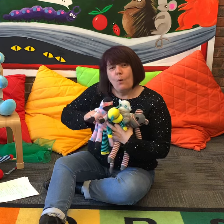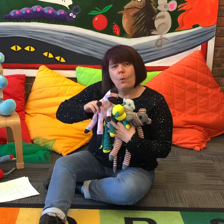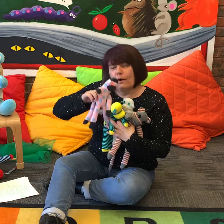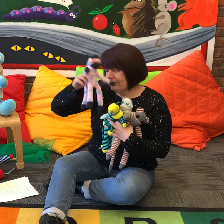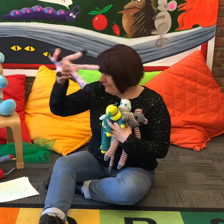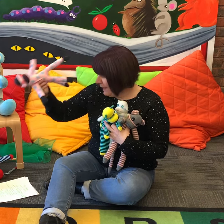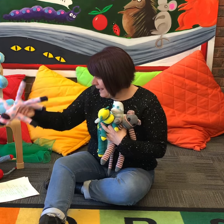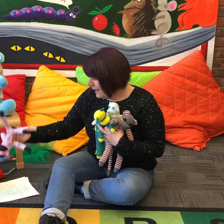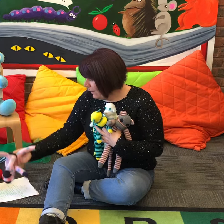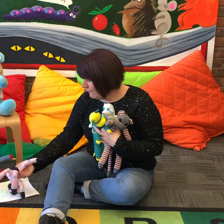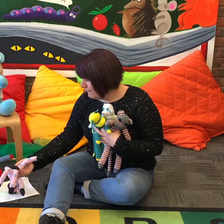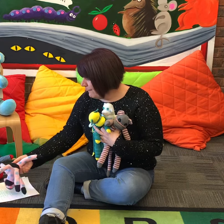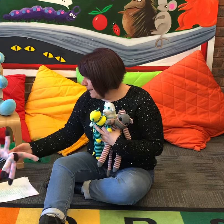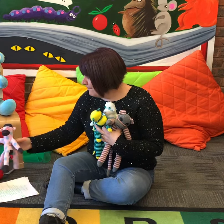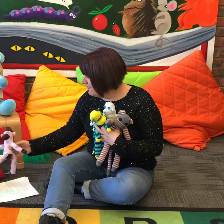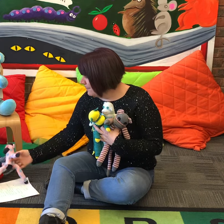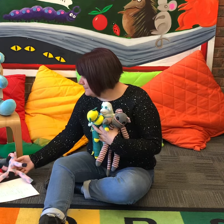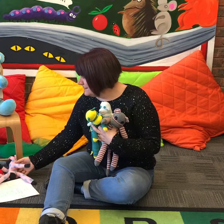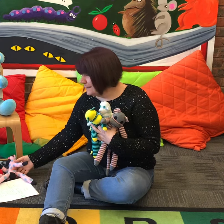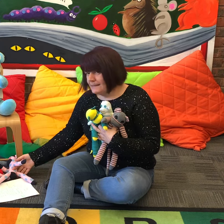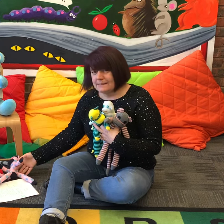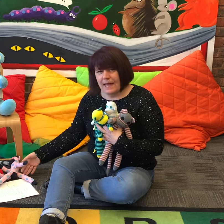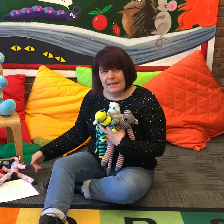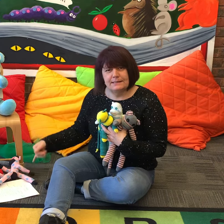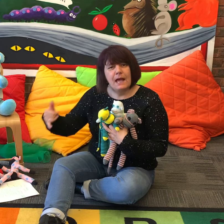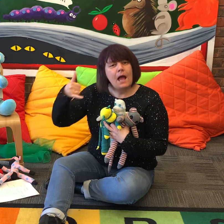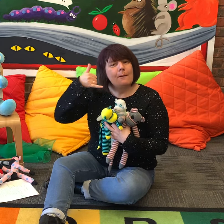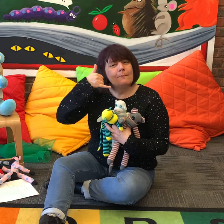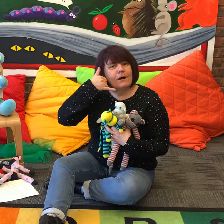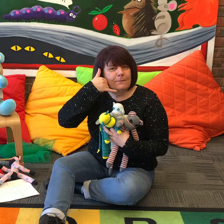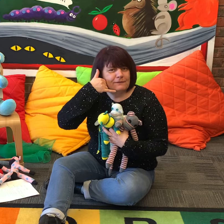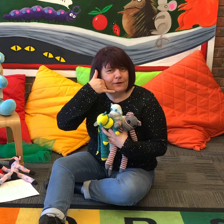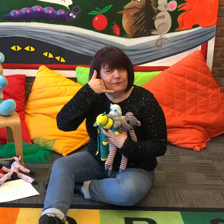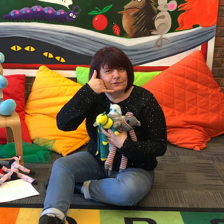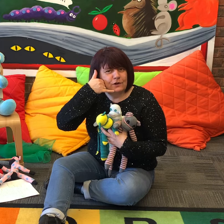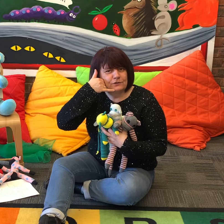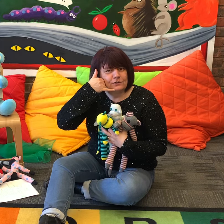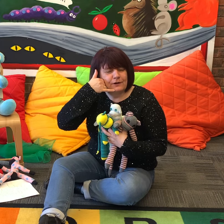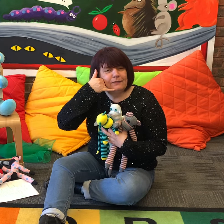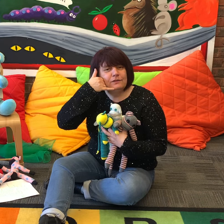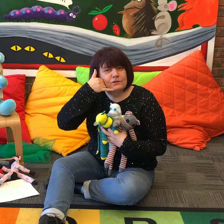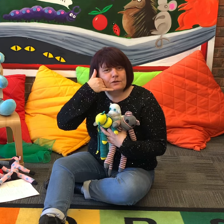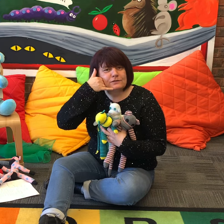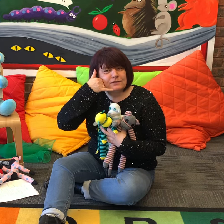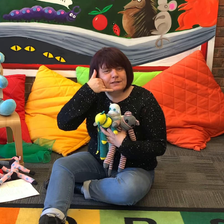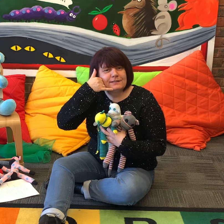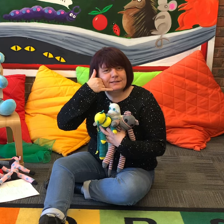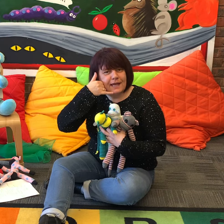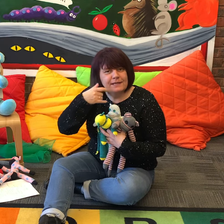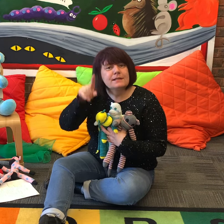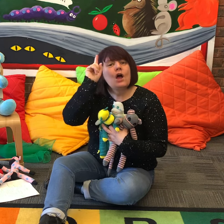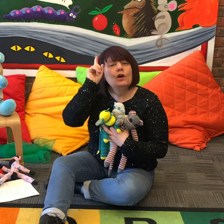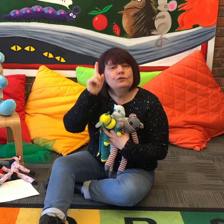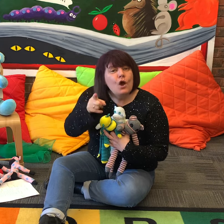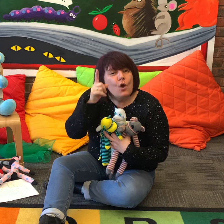One fell off and bumped his head. Mummy phoned the doctor, and the doctor said, no